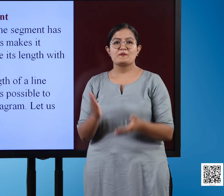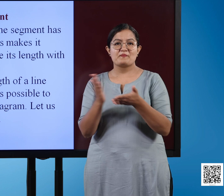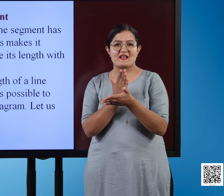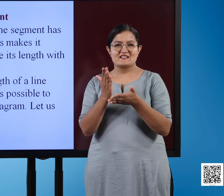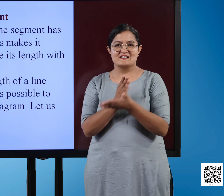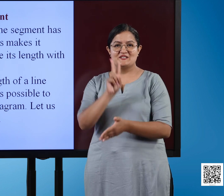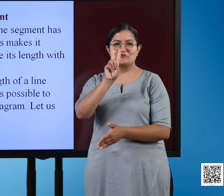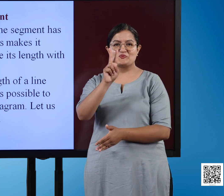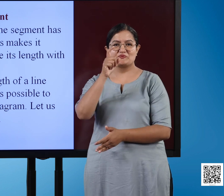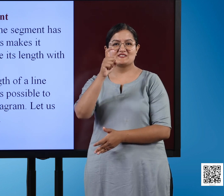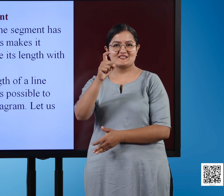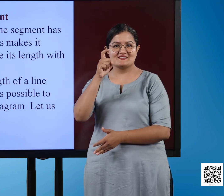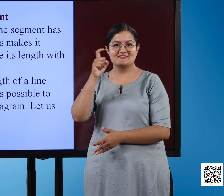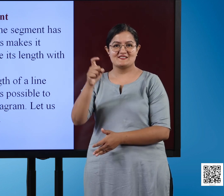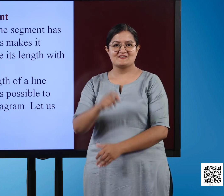Page 277.